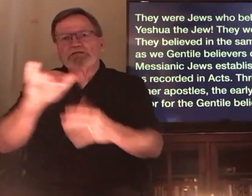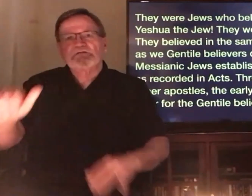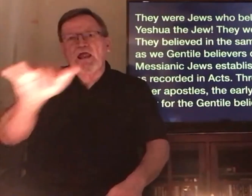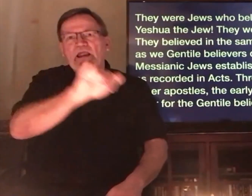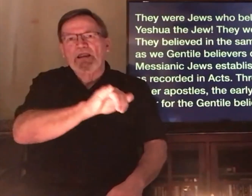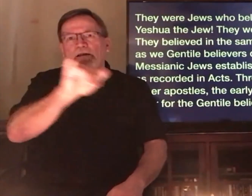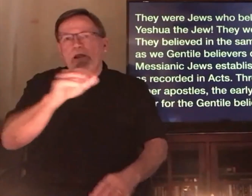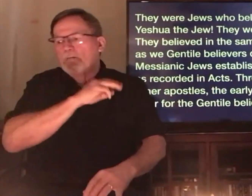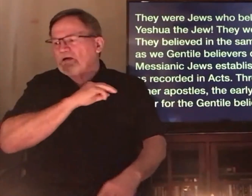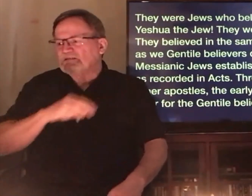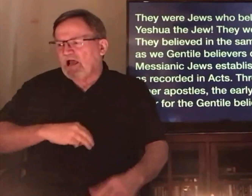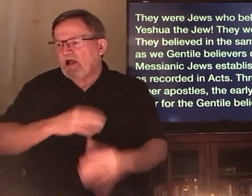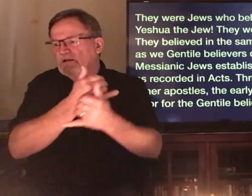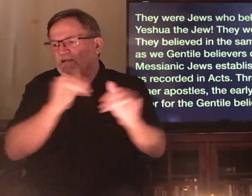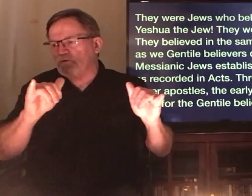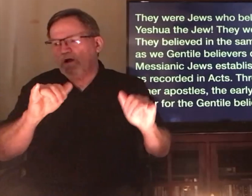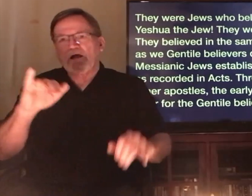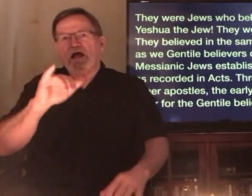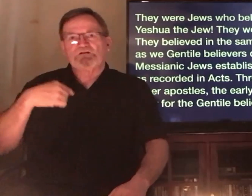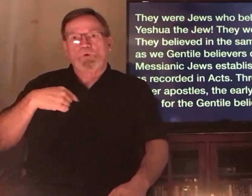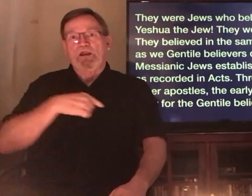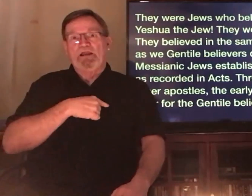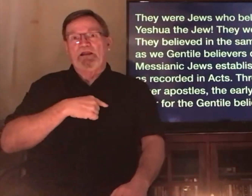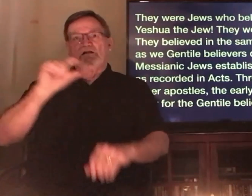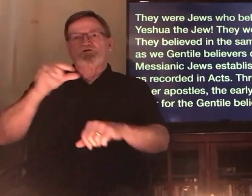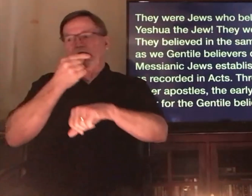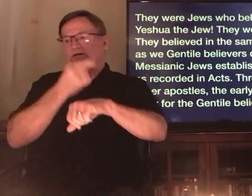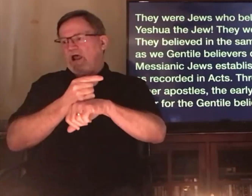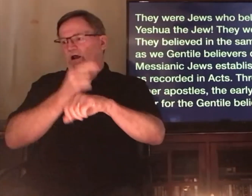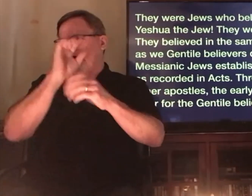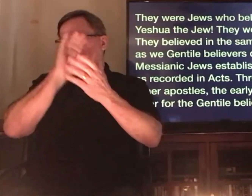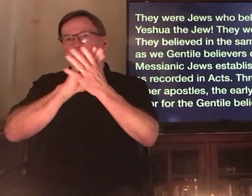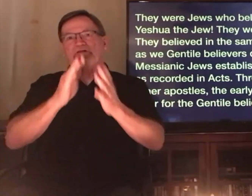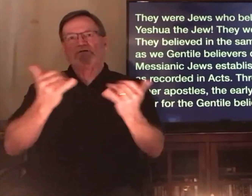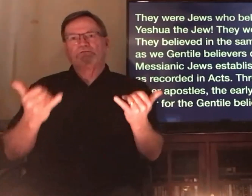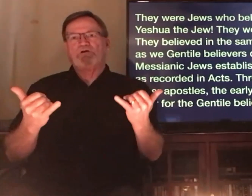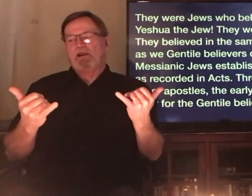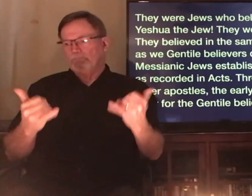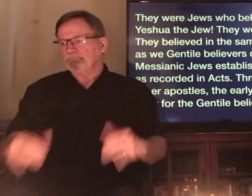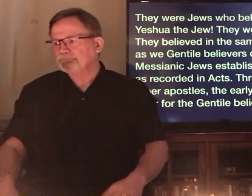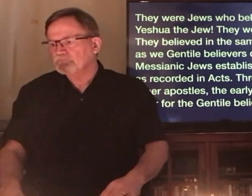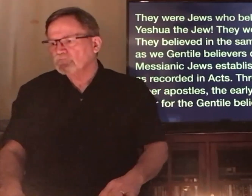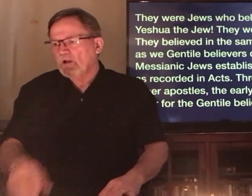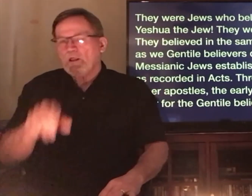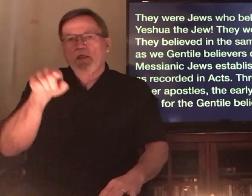These branches represent new covenant messianic Judaism,